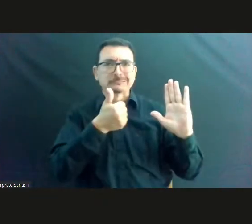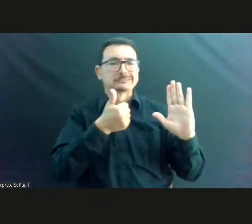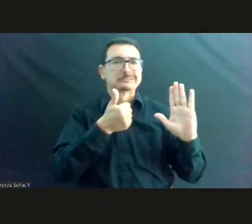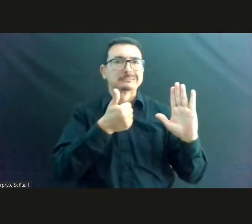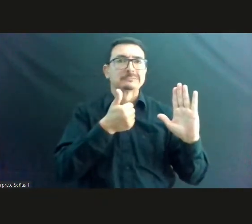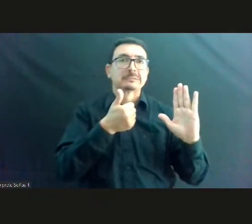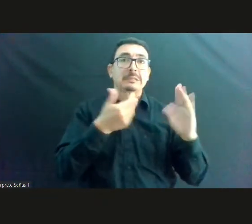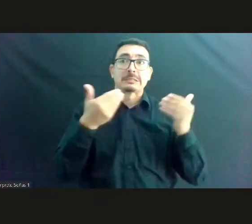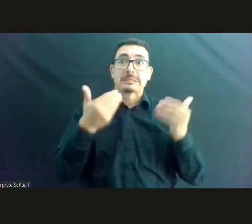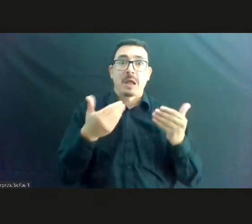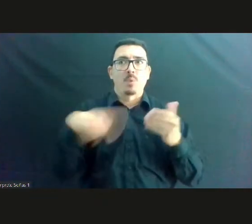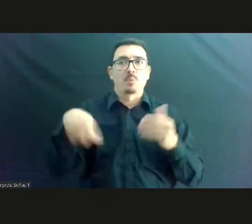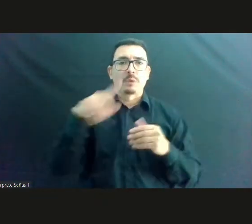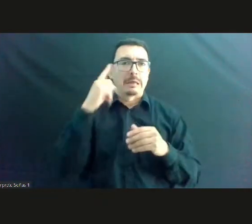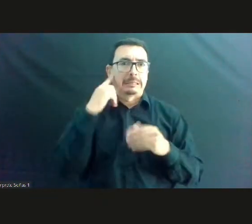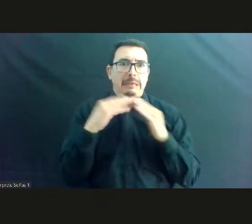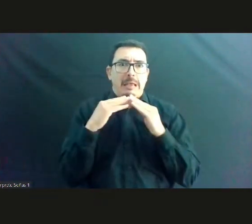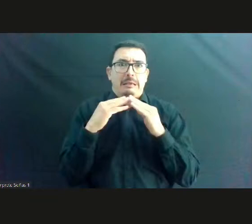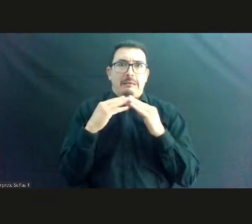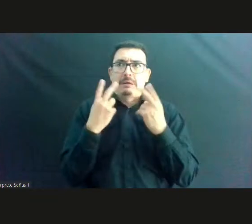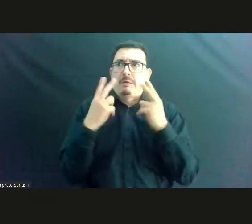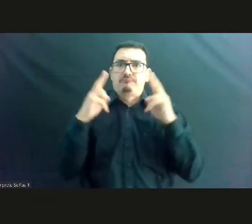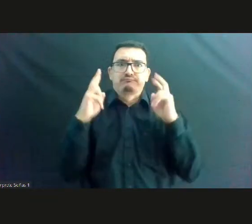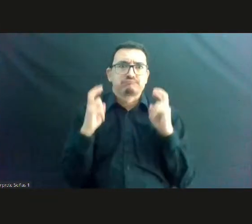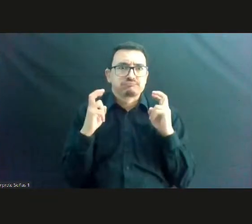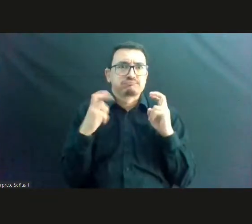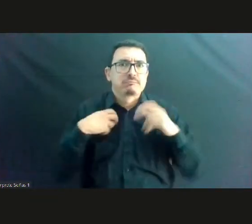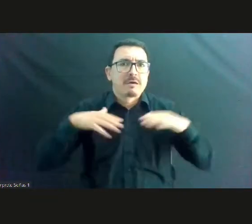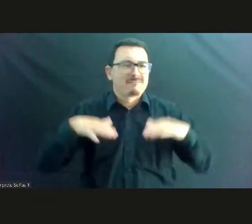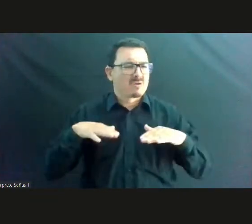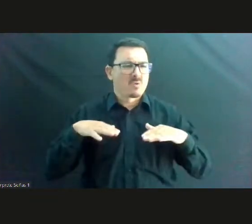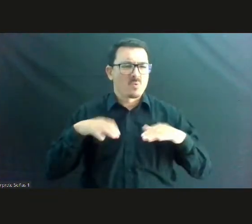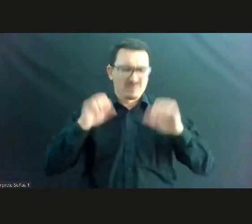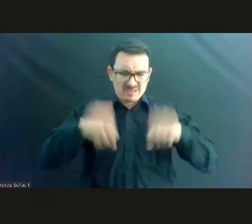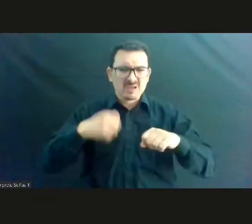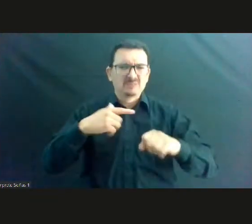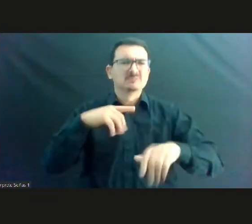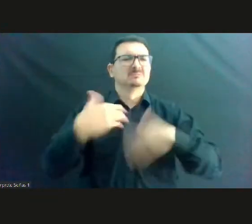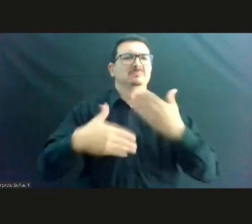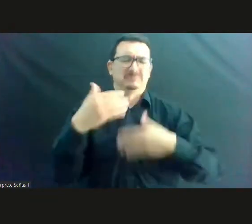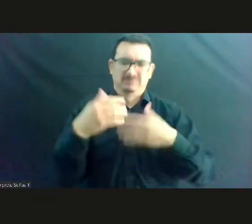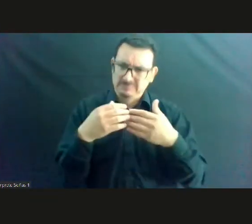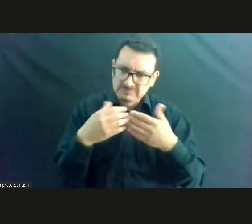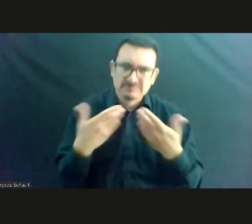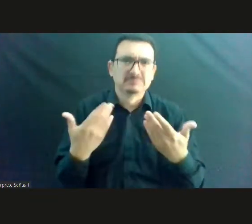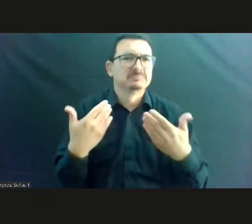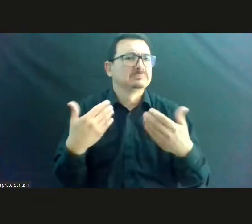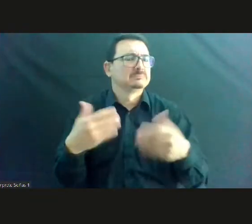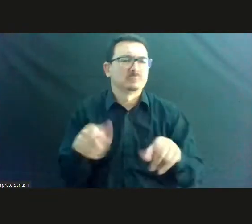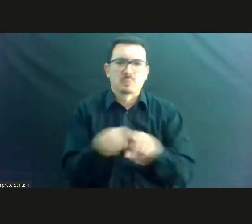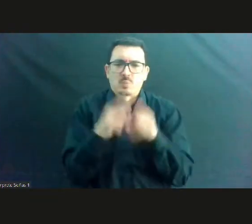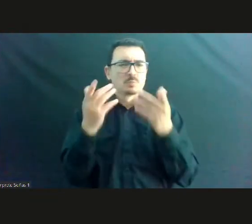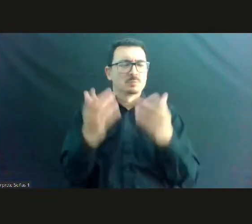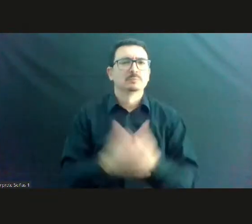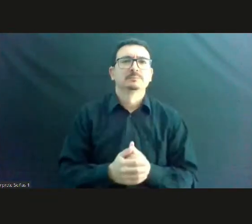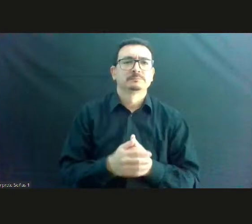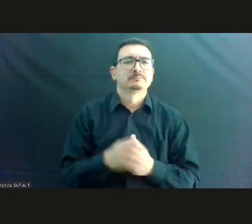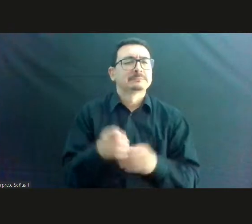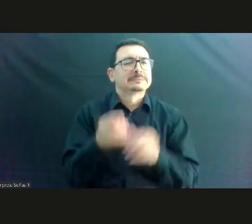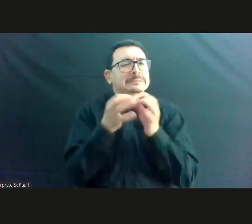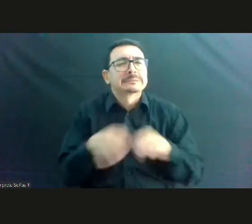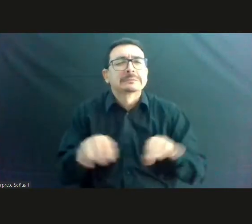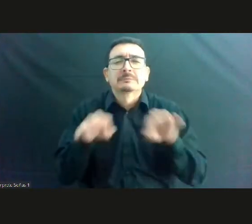also making a particular case for SIDS, which are particularly vulnerable and need special consideration within the context